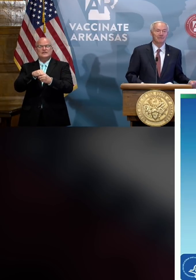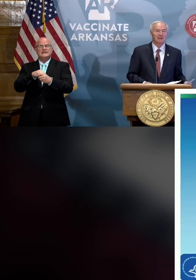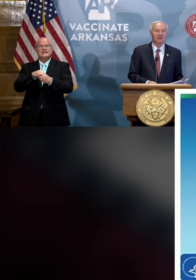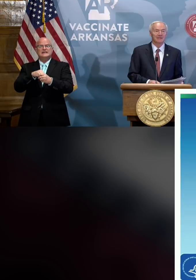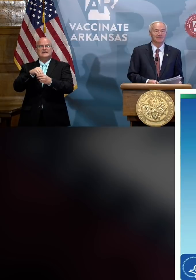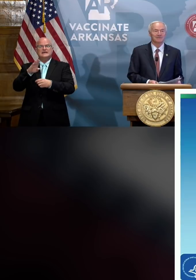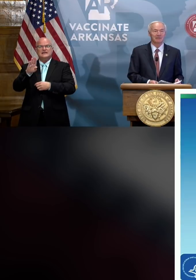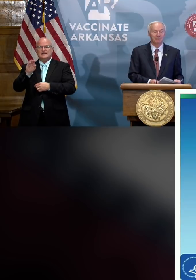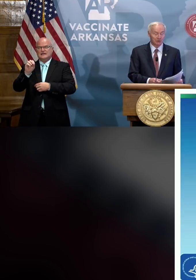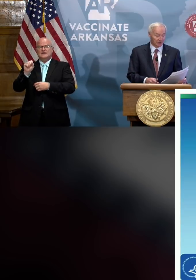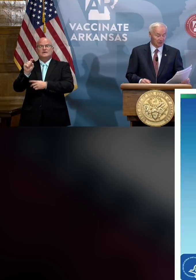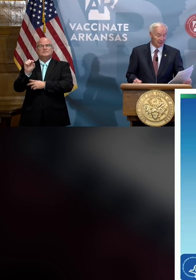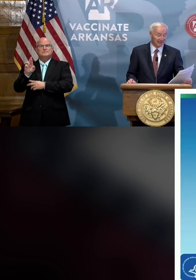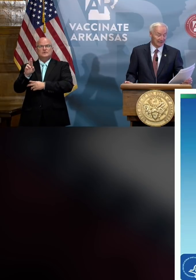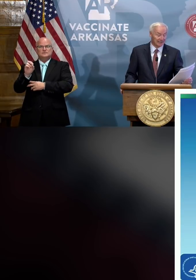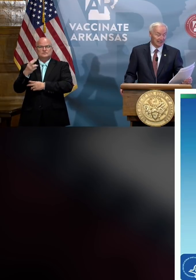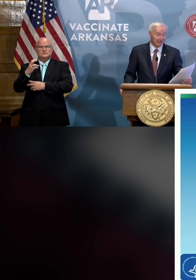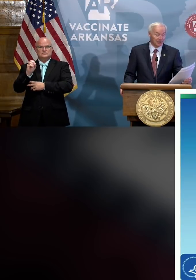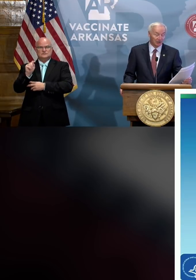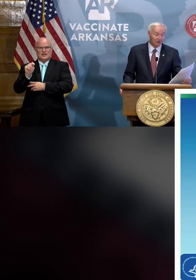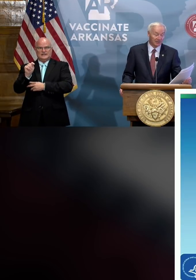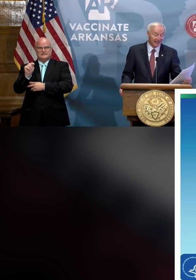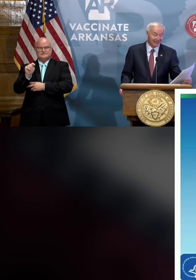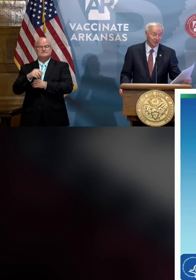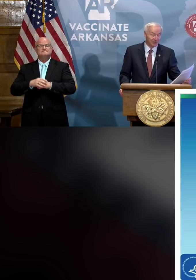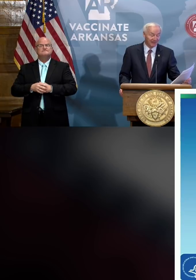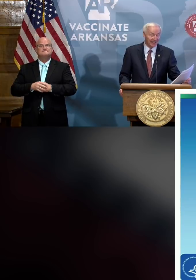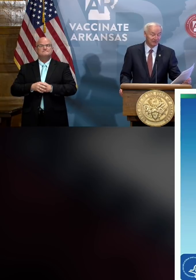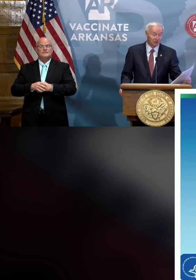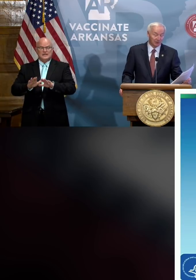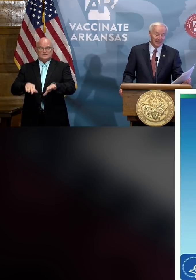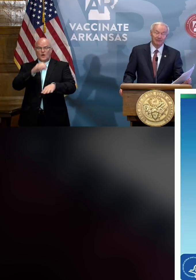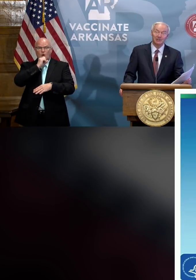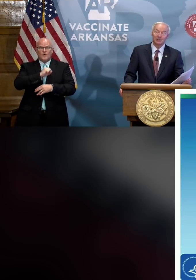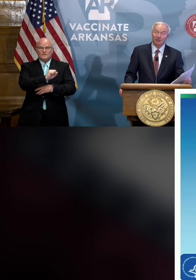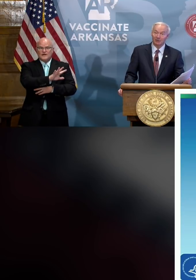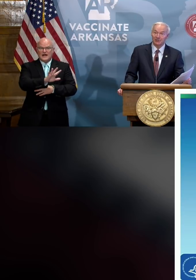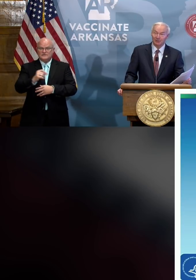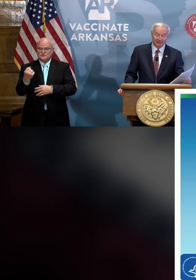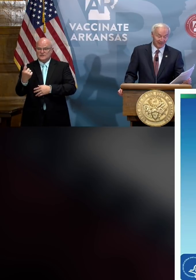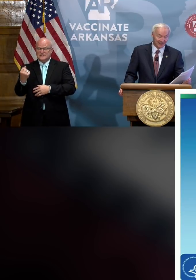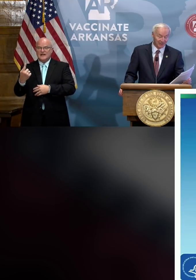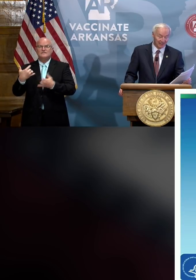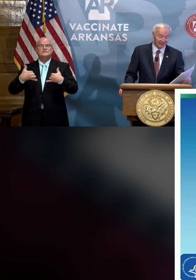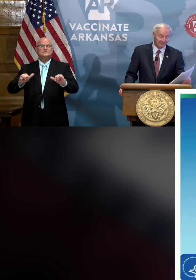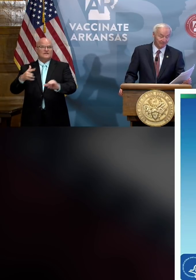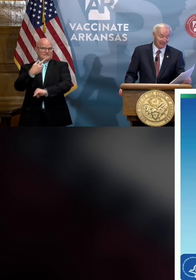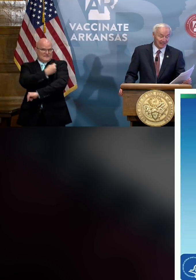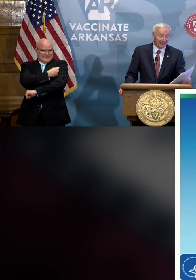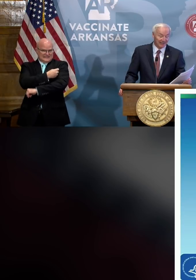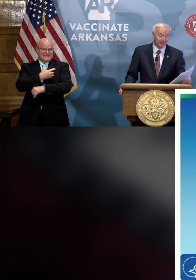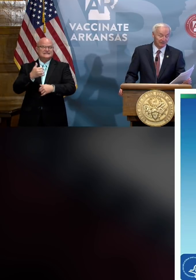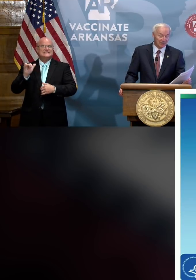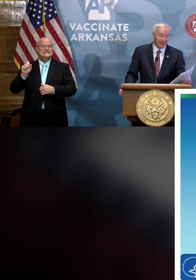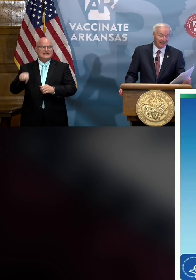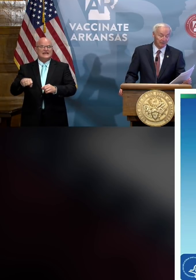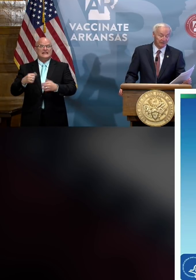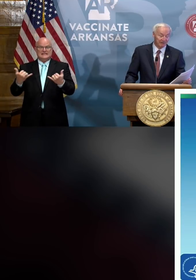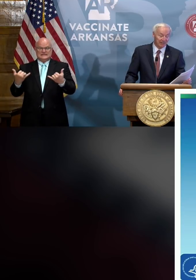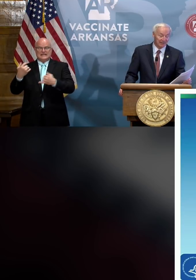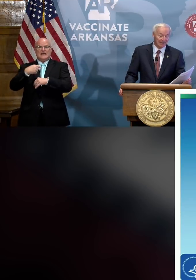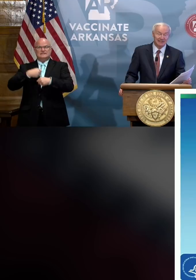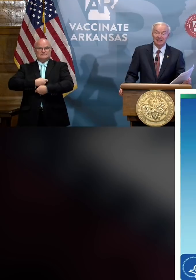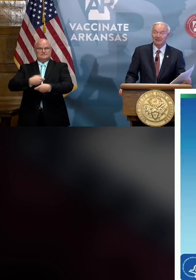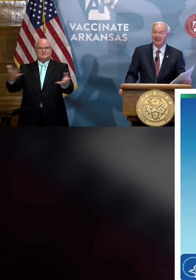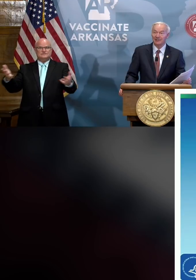your booster shot. Children ages 5 to 11 should also get vaccinated. As of today, we've